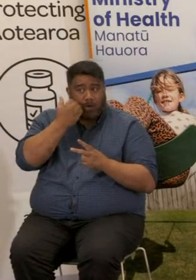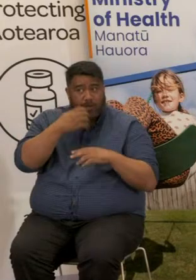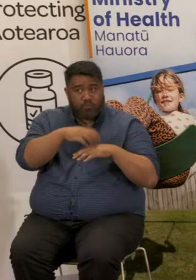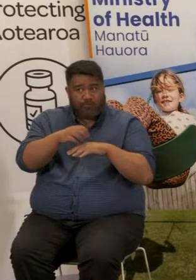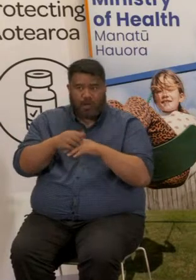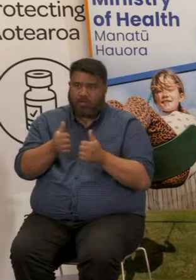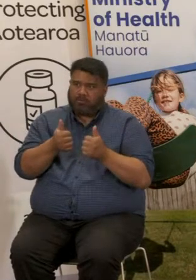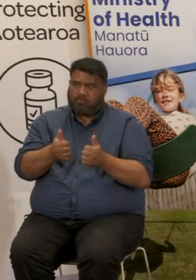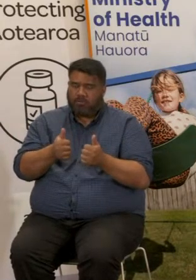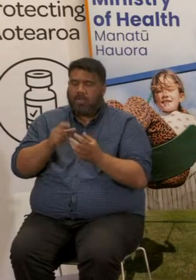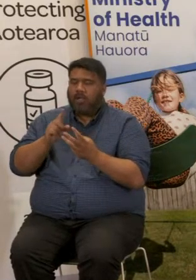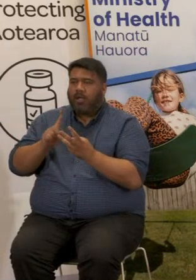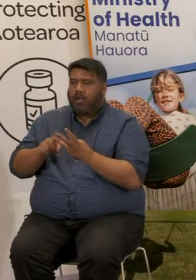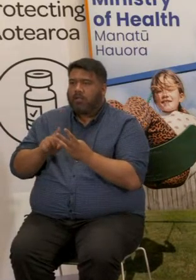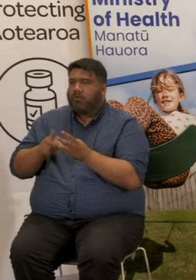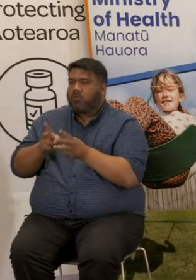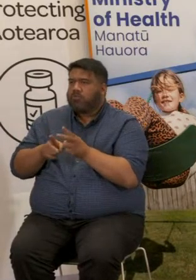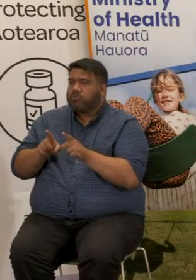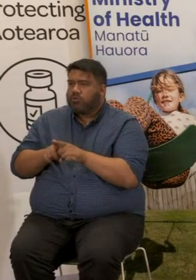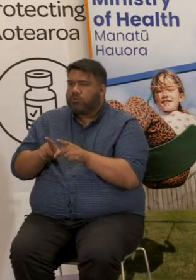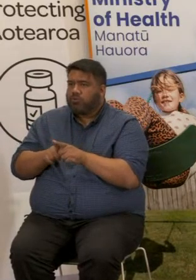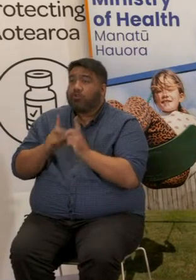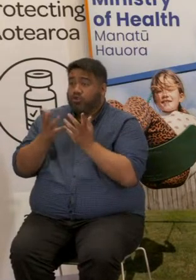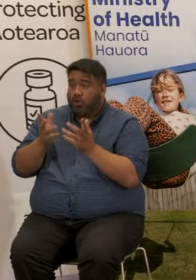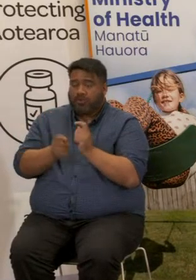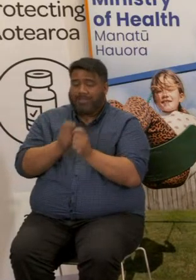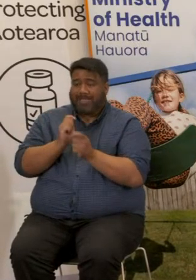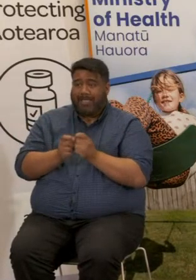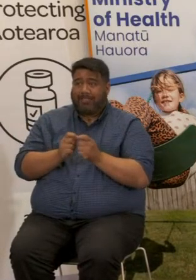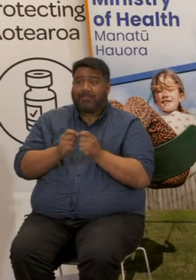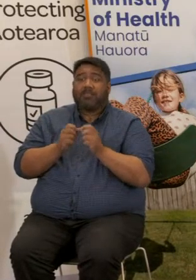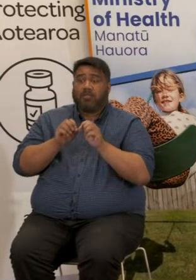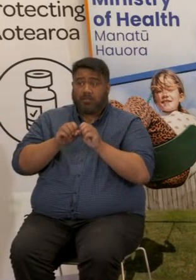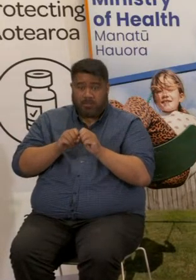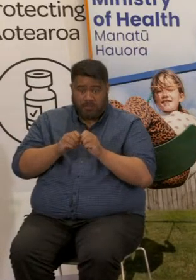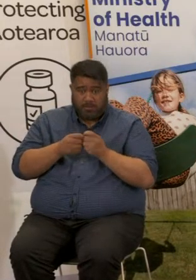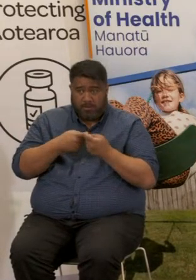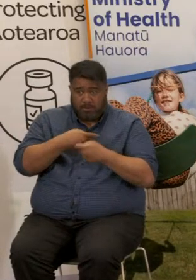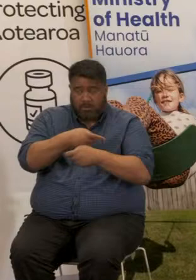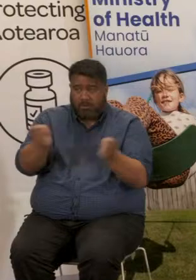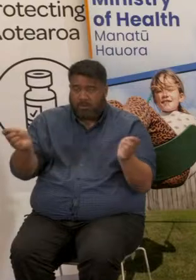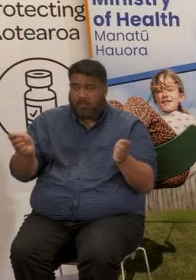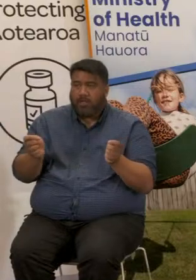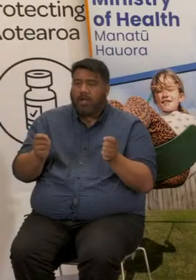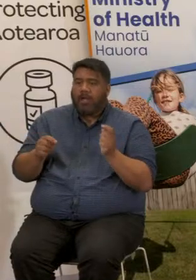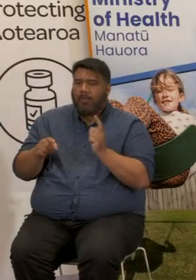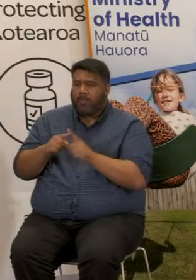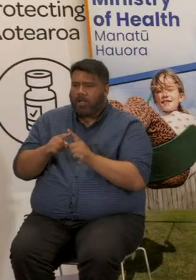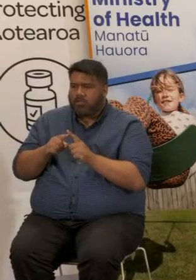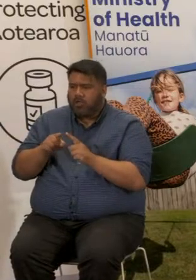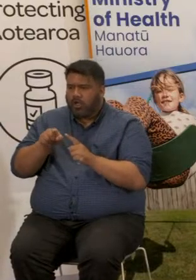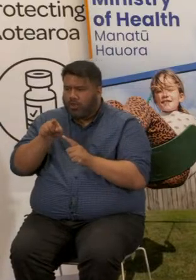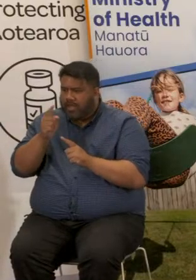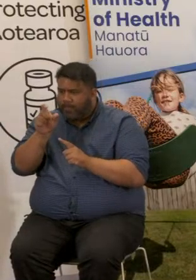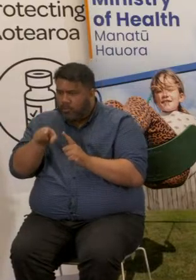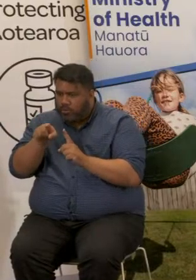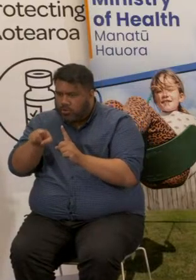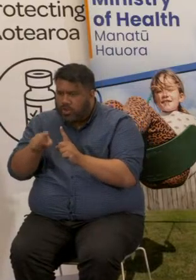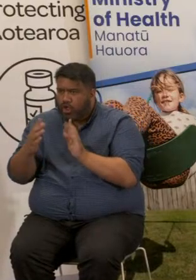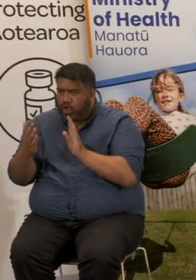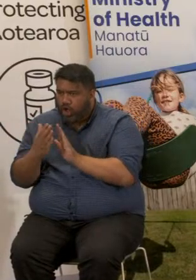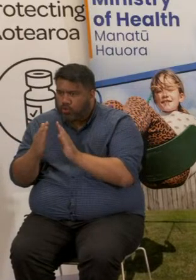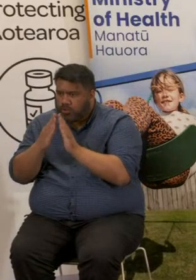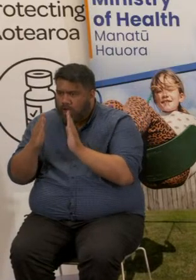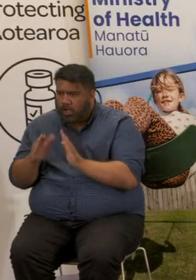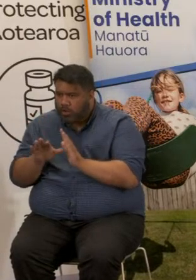So getting the testing out there and then being able to isolate people who are close contacts will help us really keep those numbers down as low as